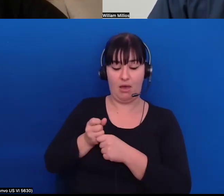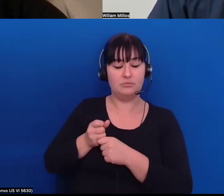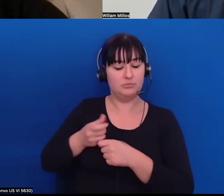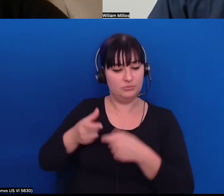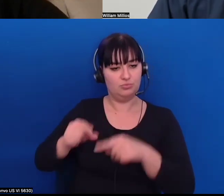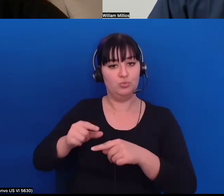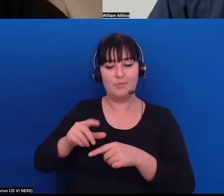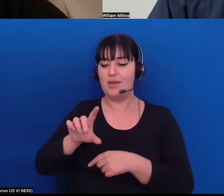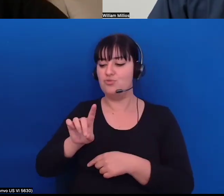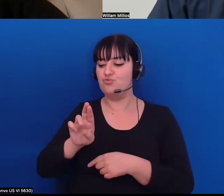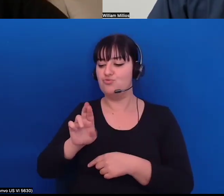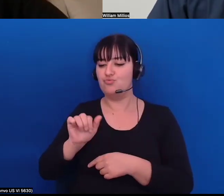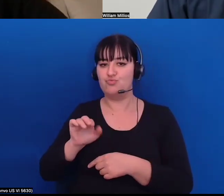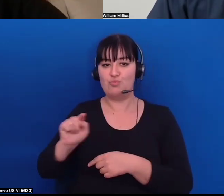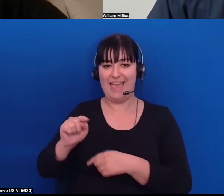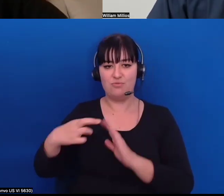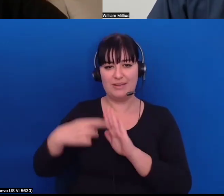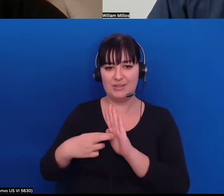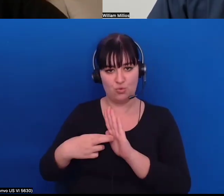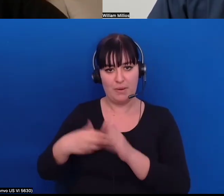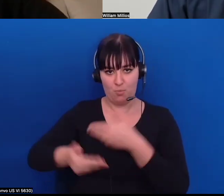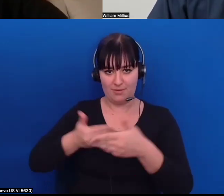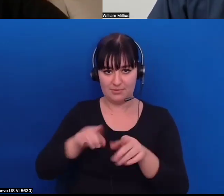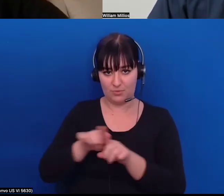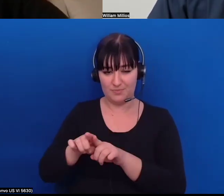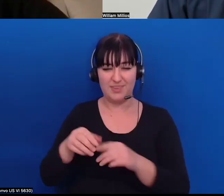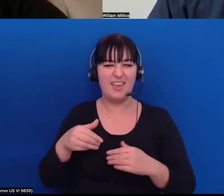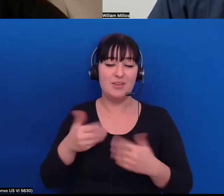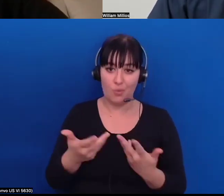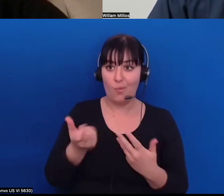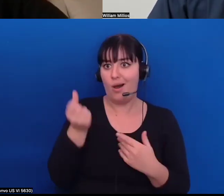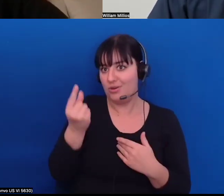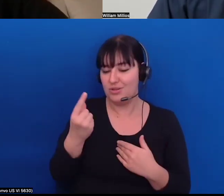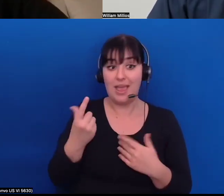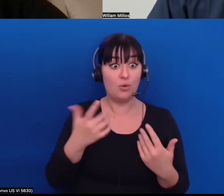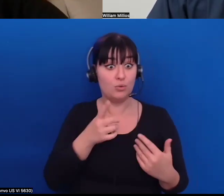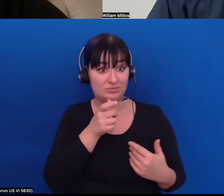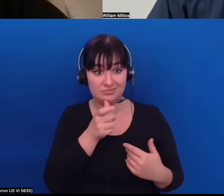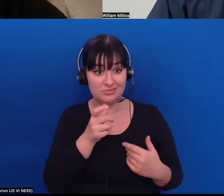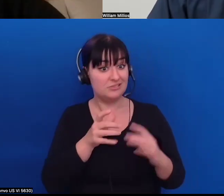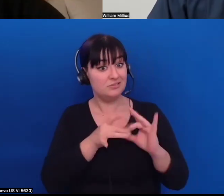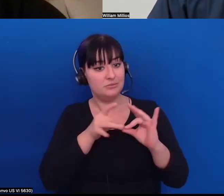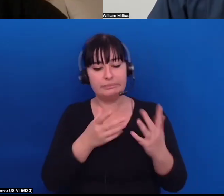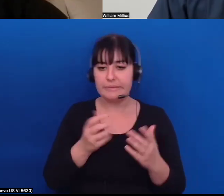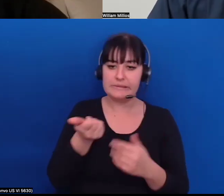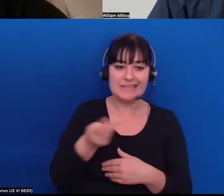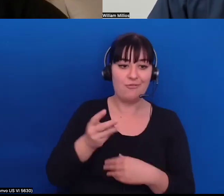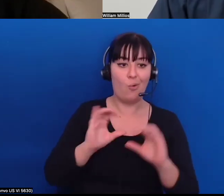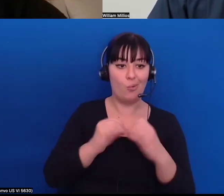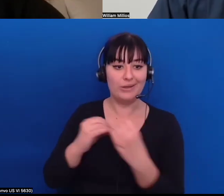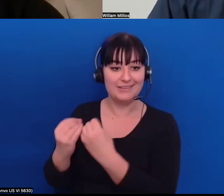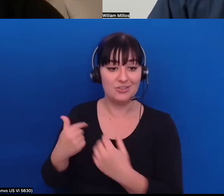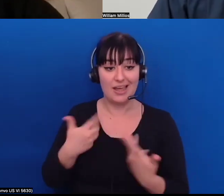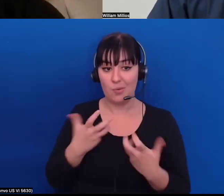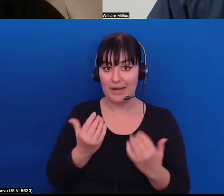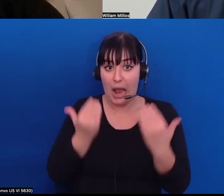as well. So it's, several organizations. I don't want to take up too much time, but